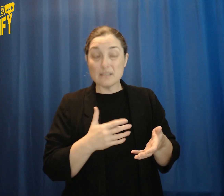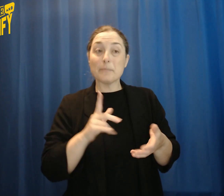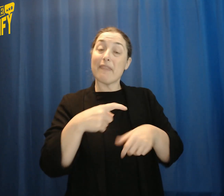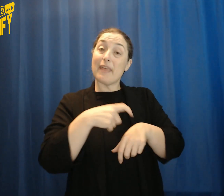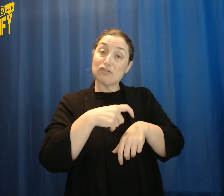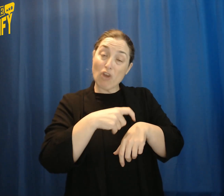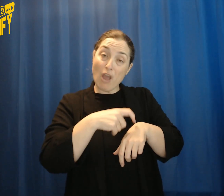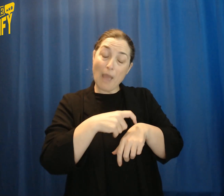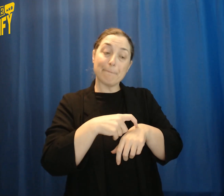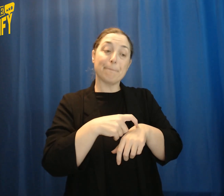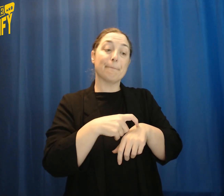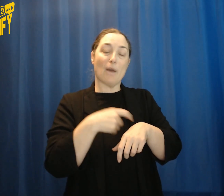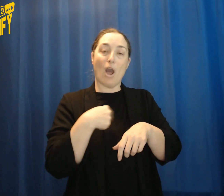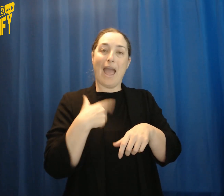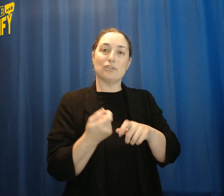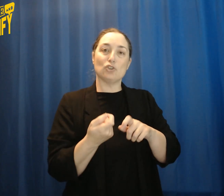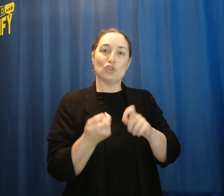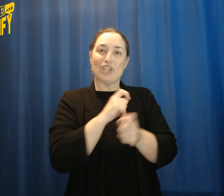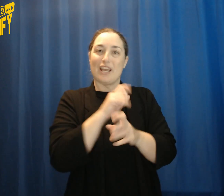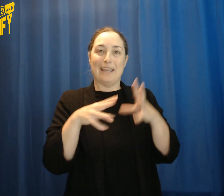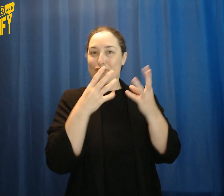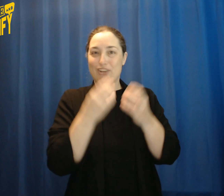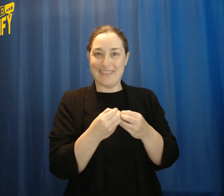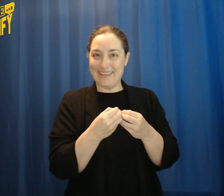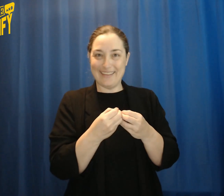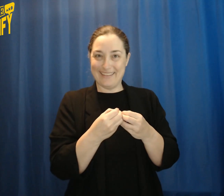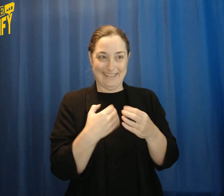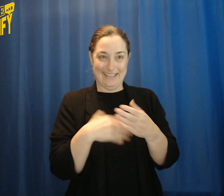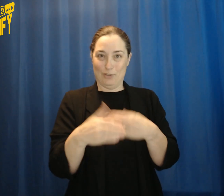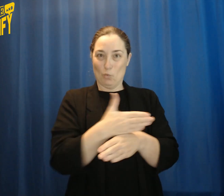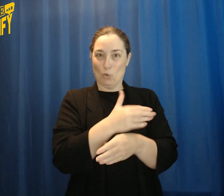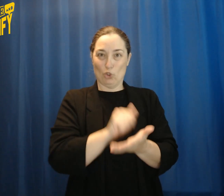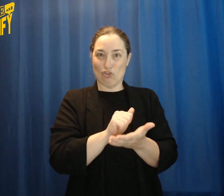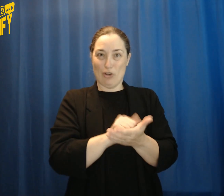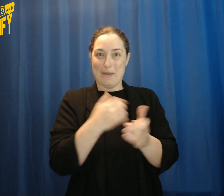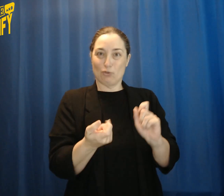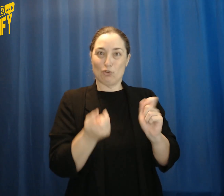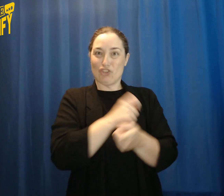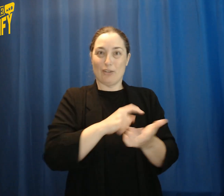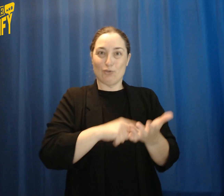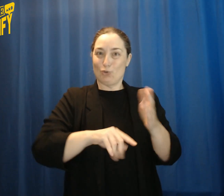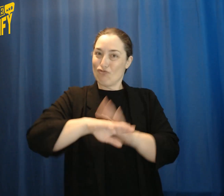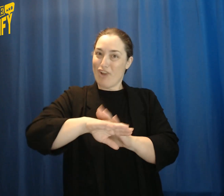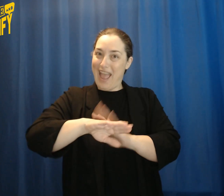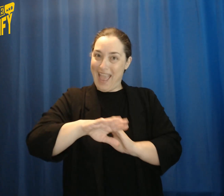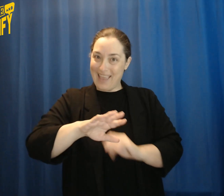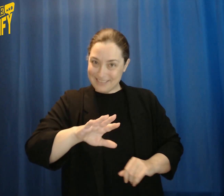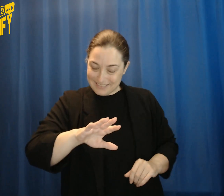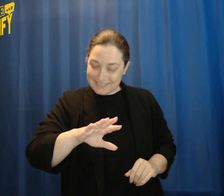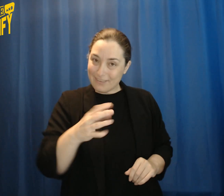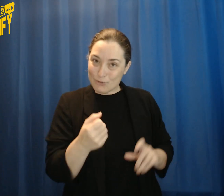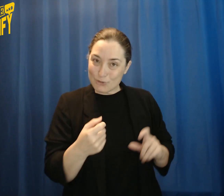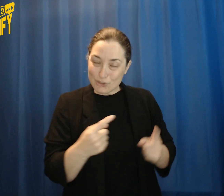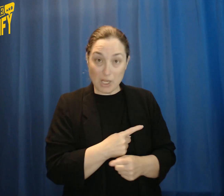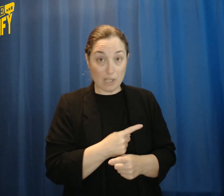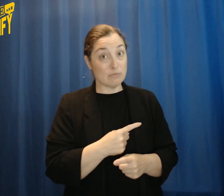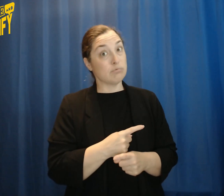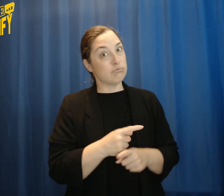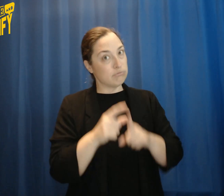happened was I had to change everything I did in the workshop to right-handed. So that was really difficult, and